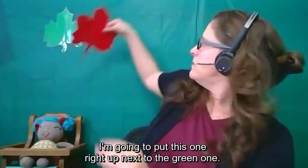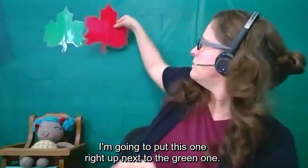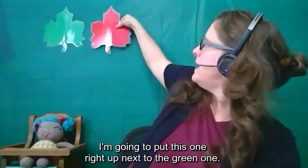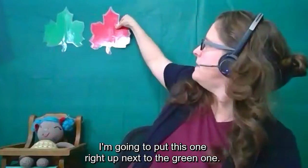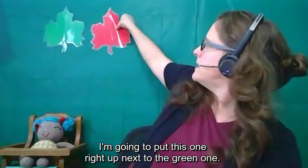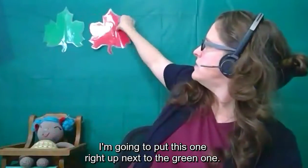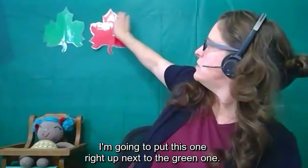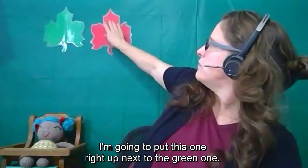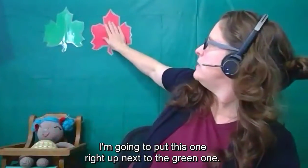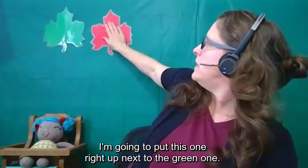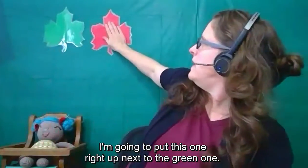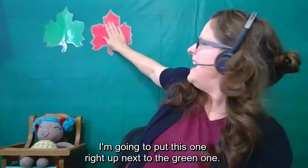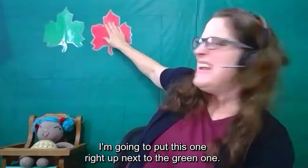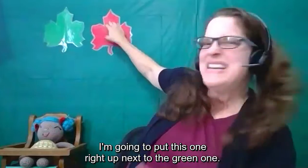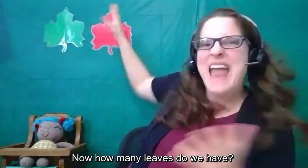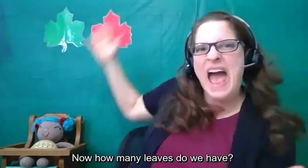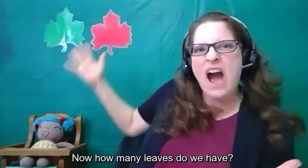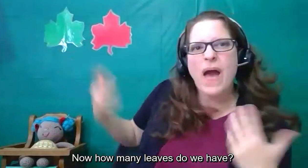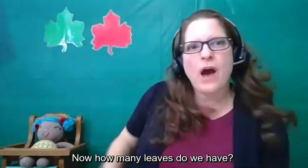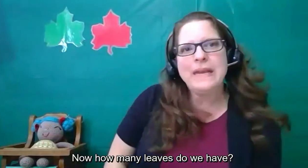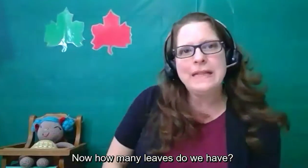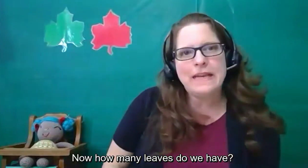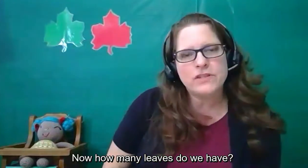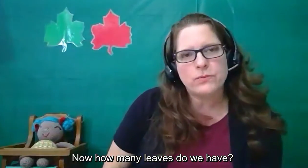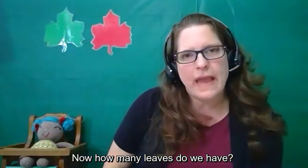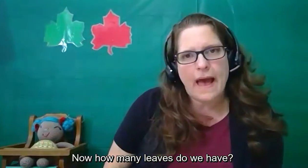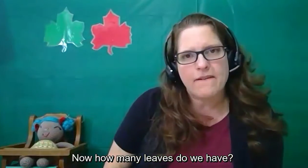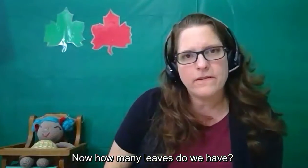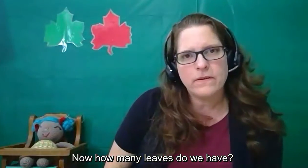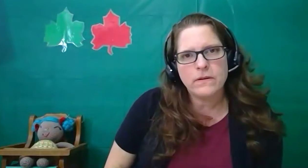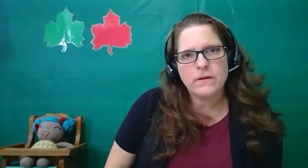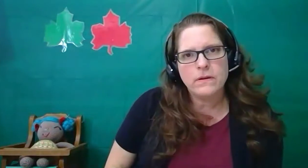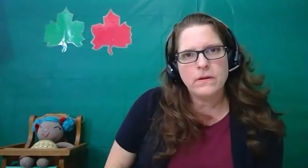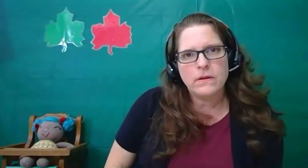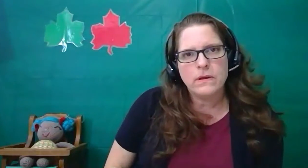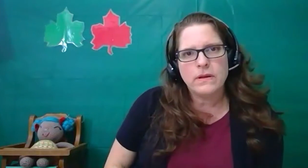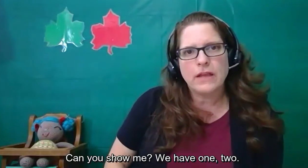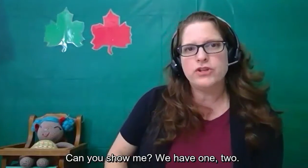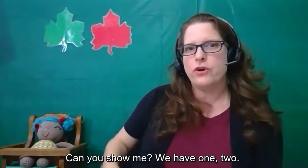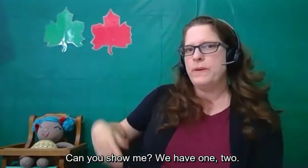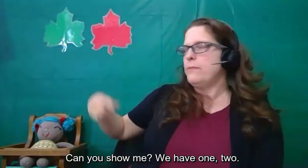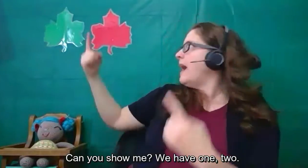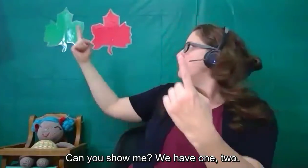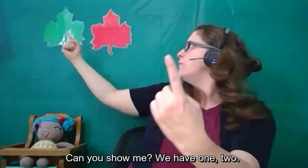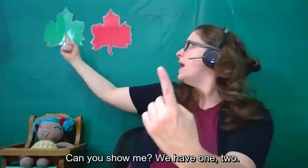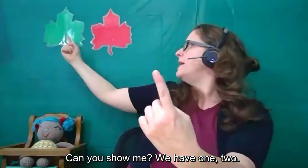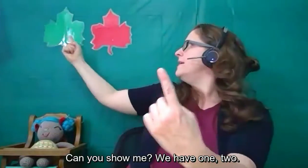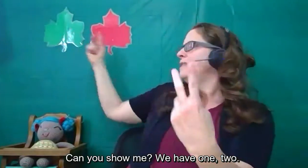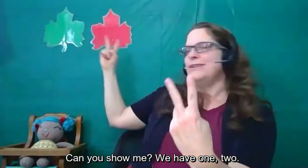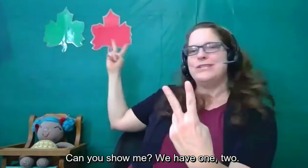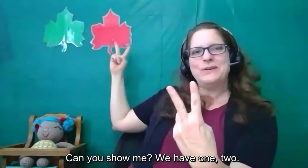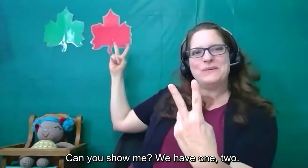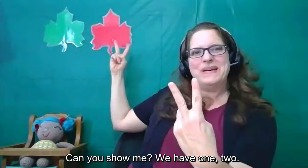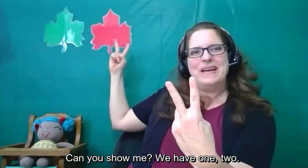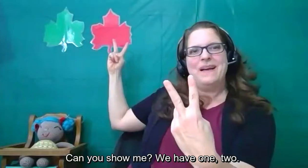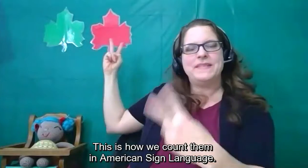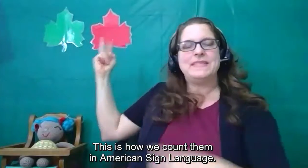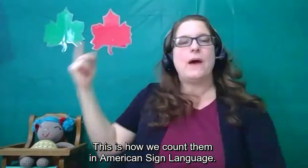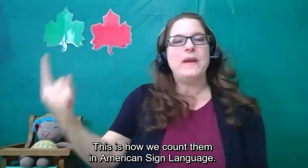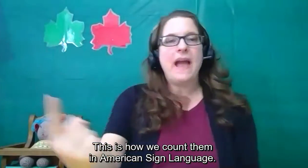right up next to the green one. Now, how many leaves do we have? Can you show me? We have 1, 2. This is how we count